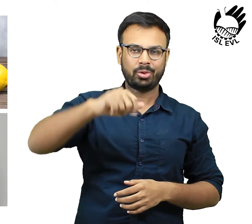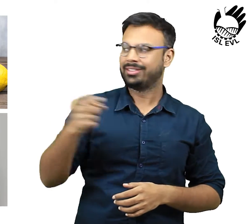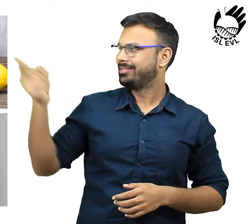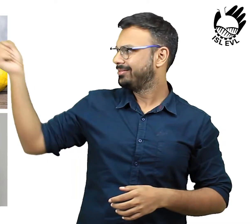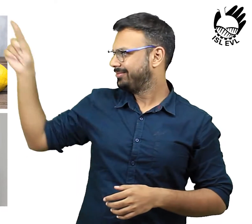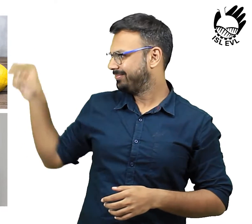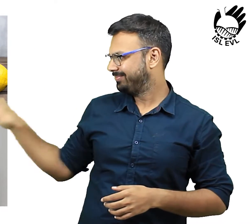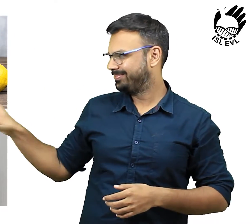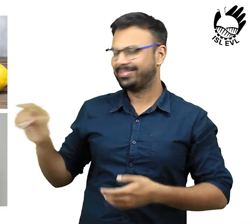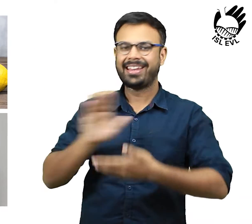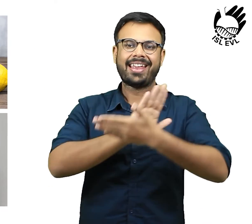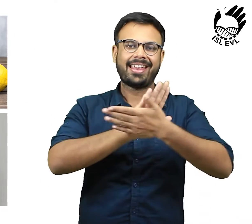lemon juice,